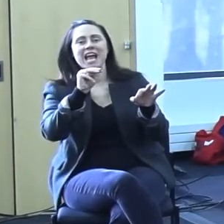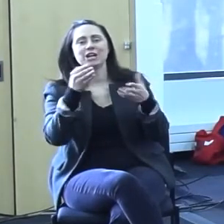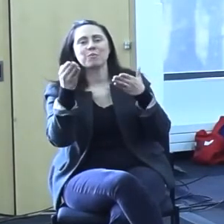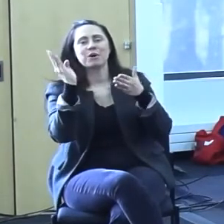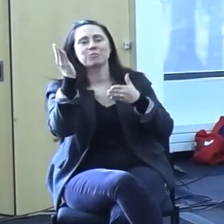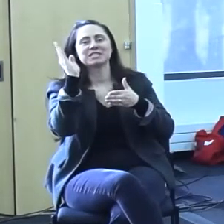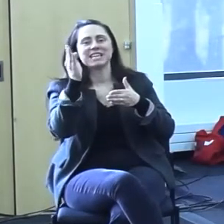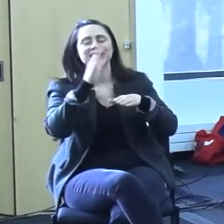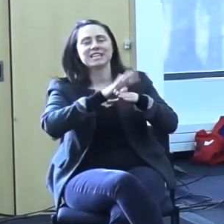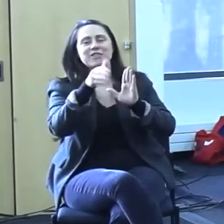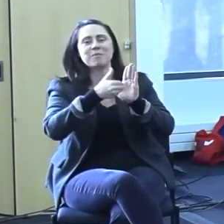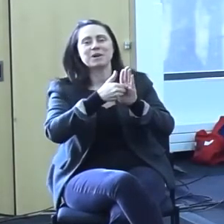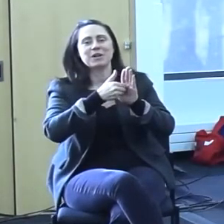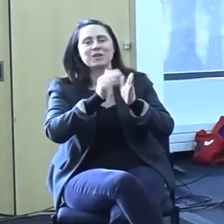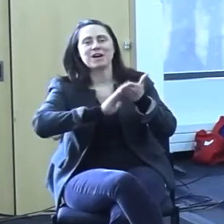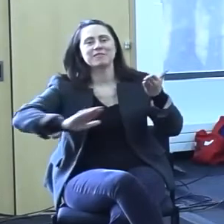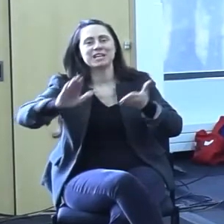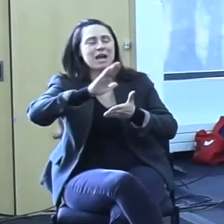middle of the campus?